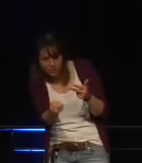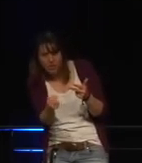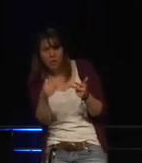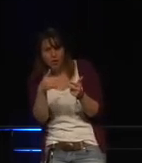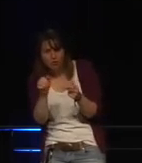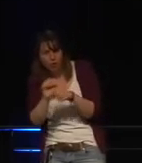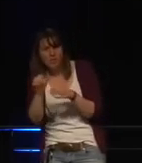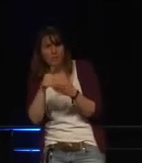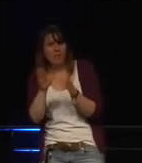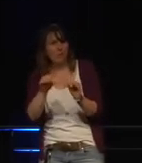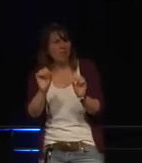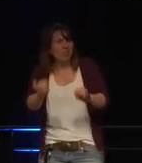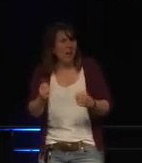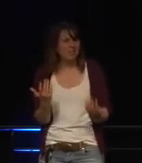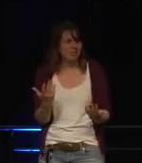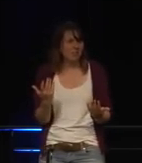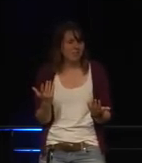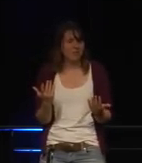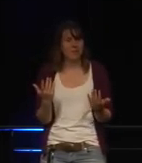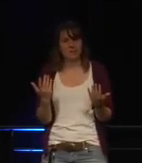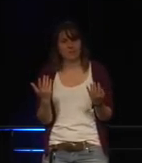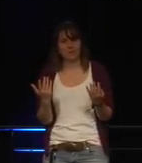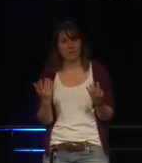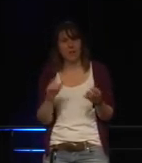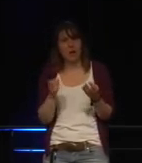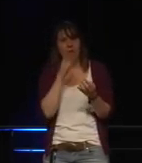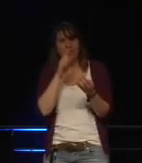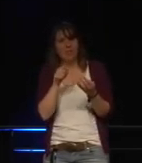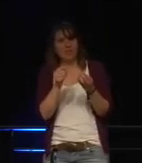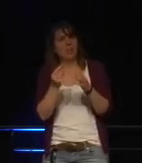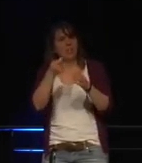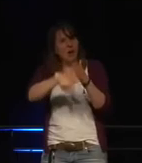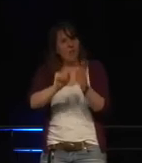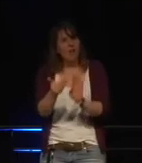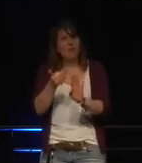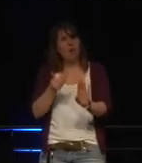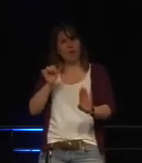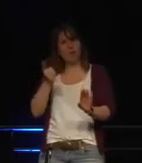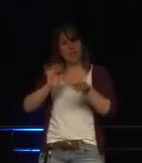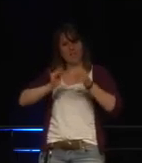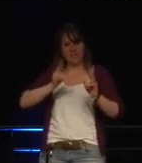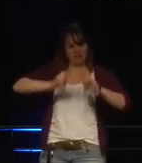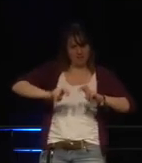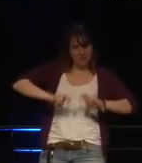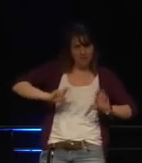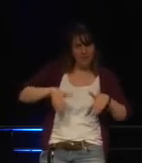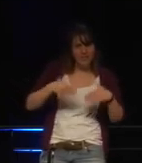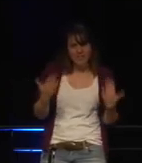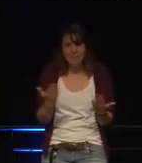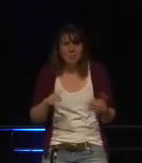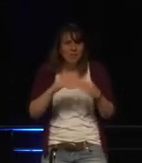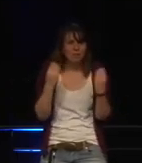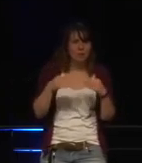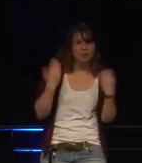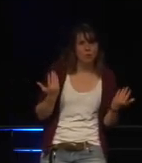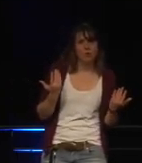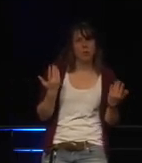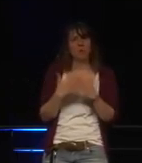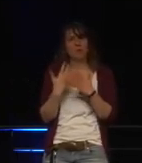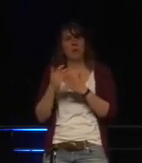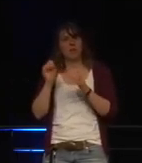easy things. Does this product really need an internet connection? Is it possible to turn it off?